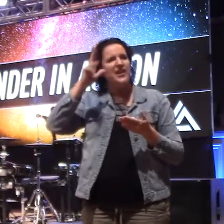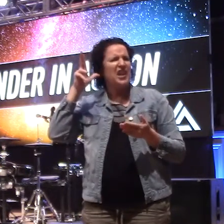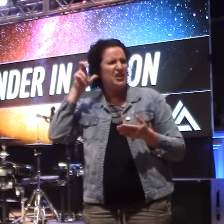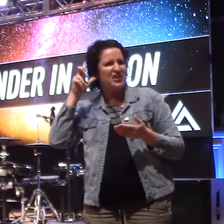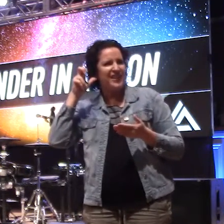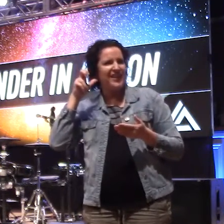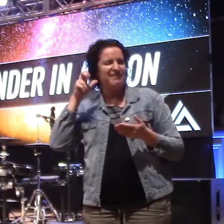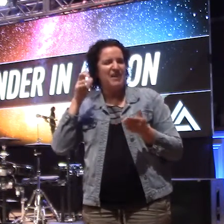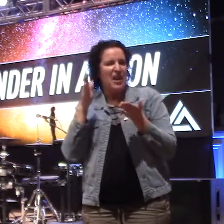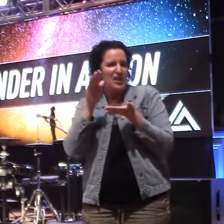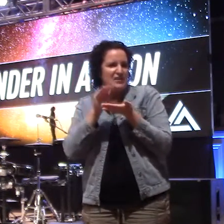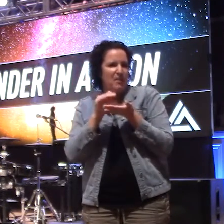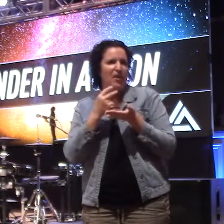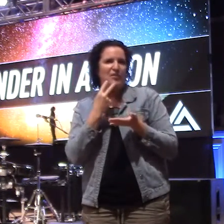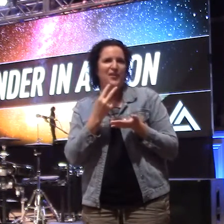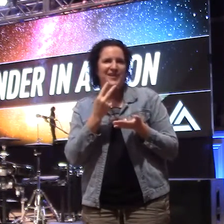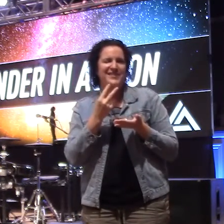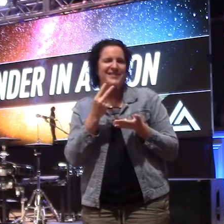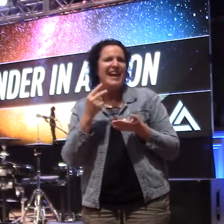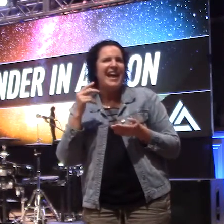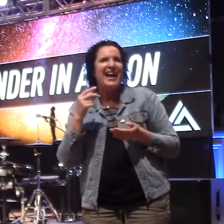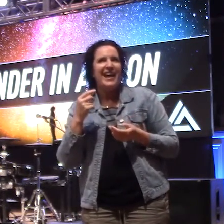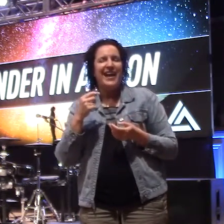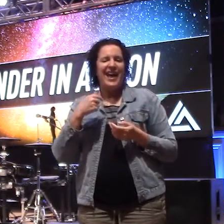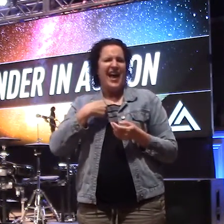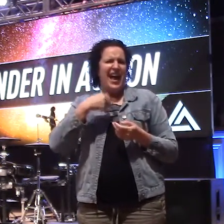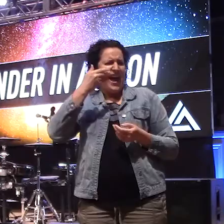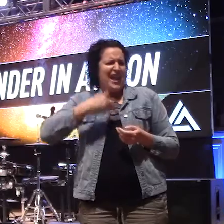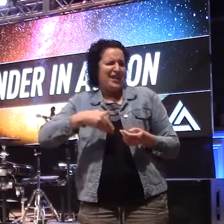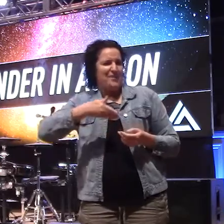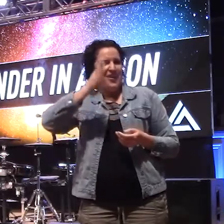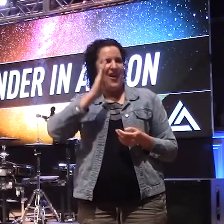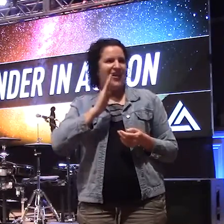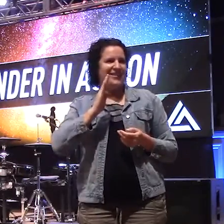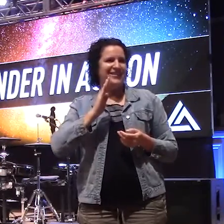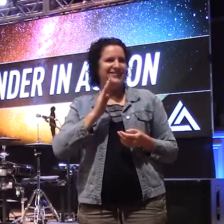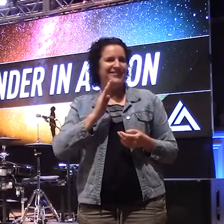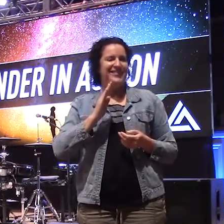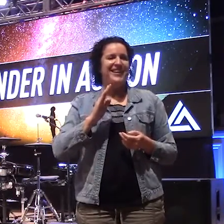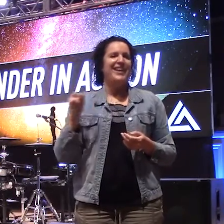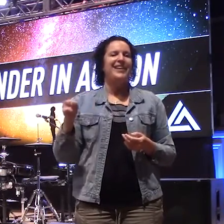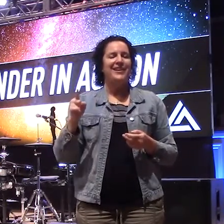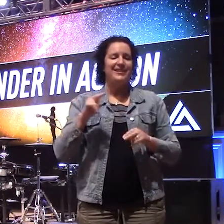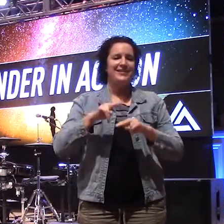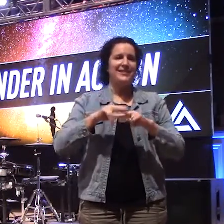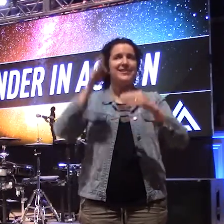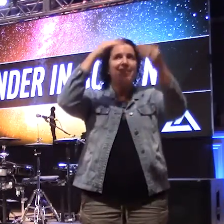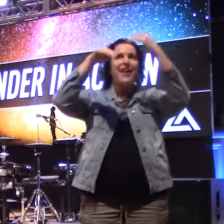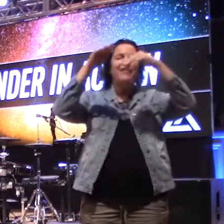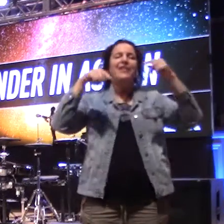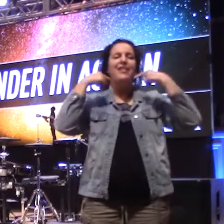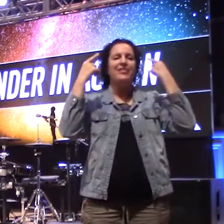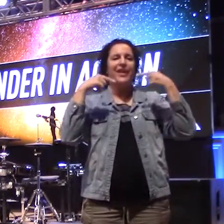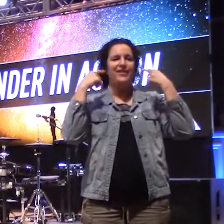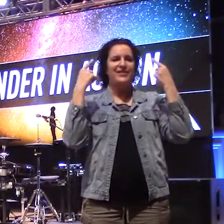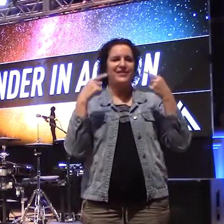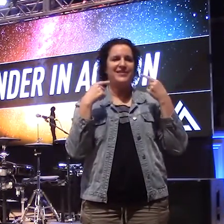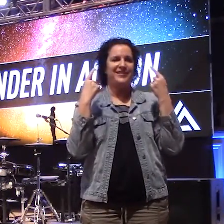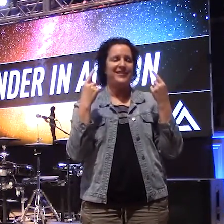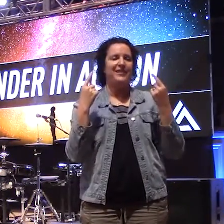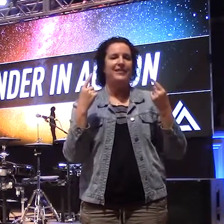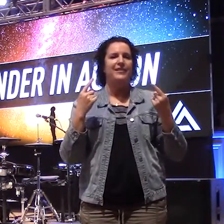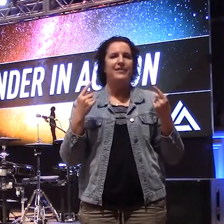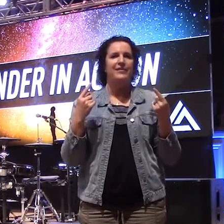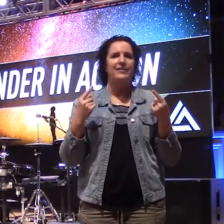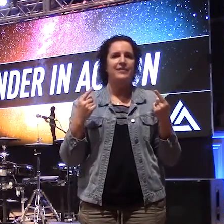God sits in the heaven and laughs. It's kind of one of those times, doesn't it? When this little mortal woman is shaking her fist proclaiming herself